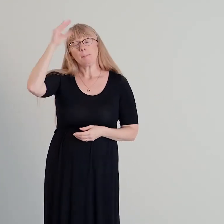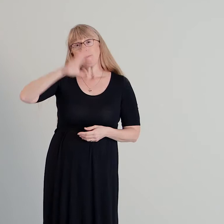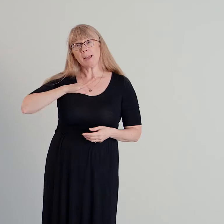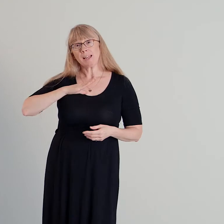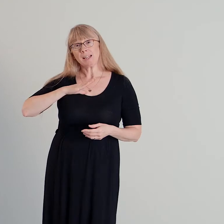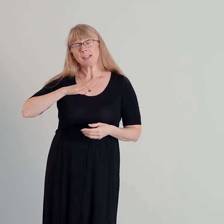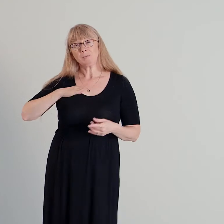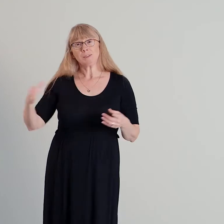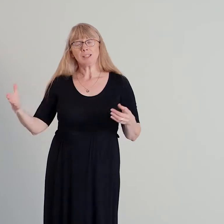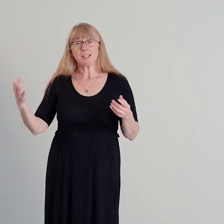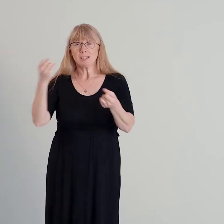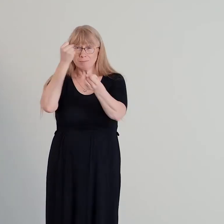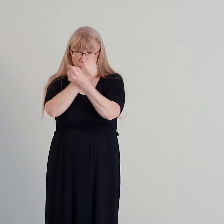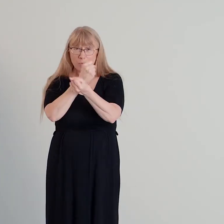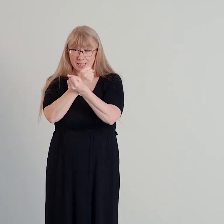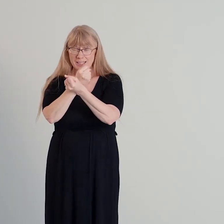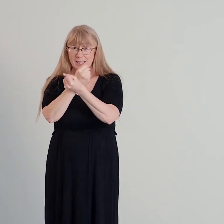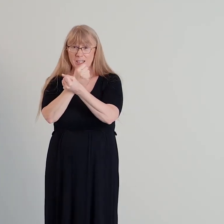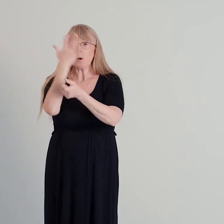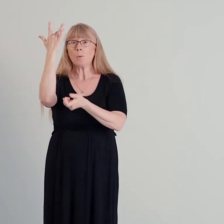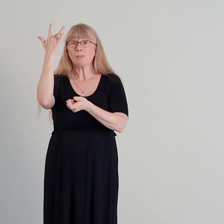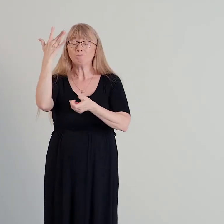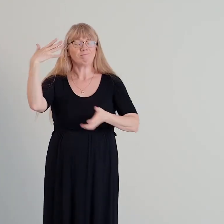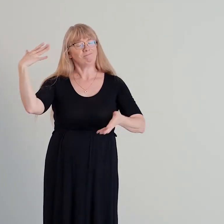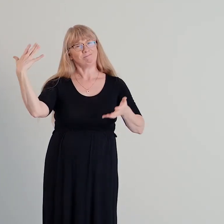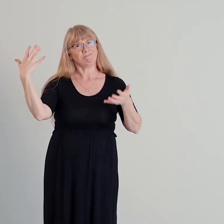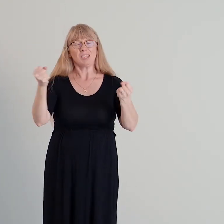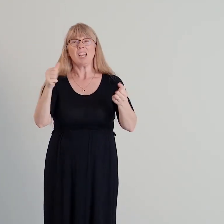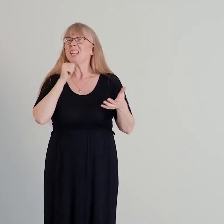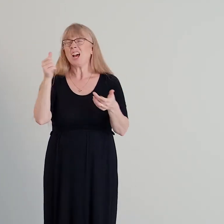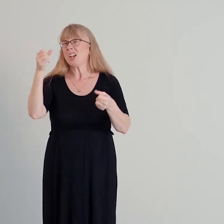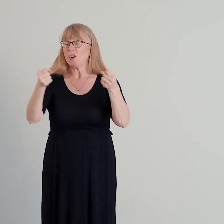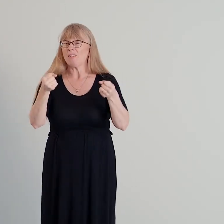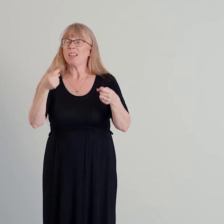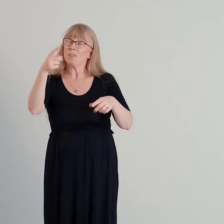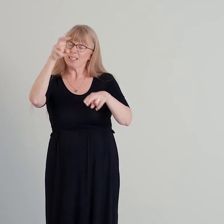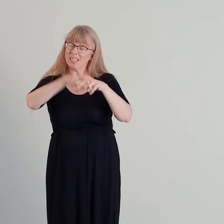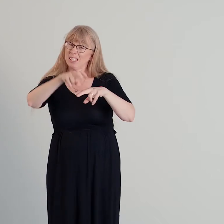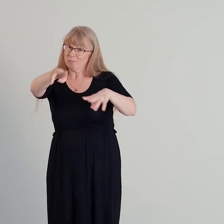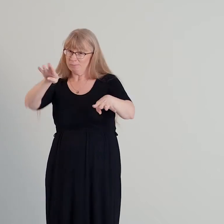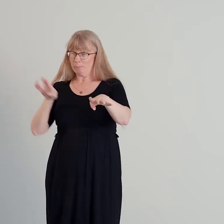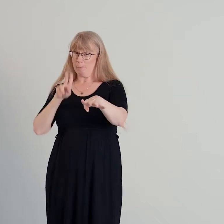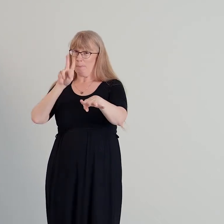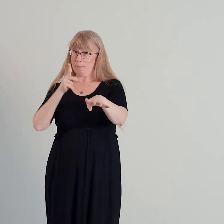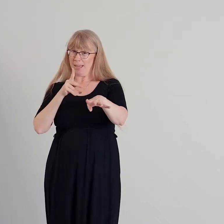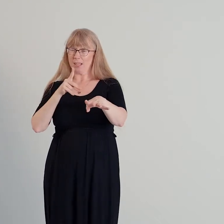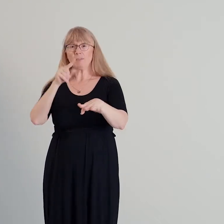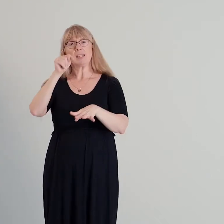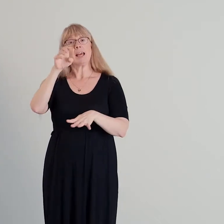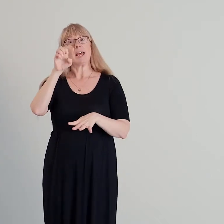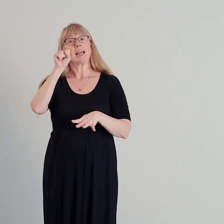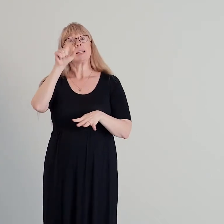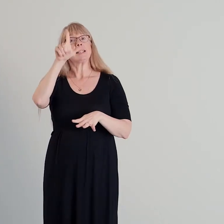was arrested because he was driving, or actually not driving, sitting in the back seat of his Tesla